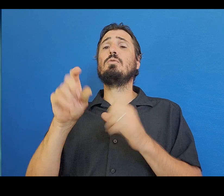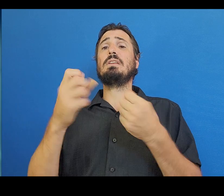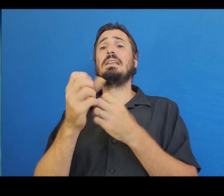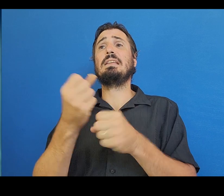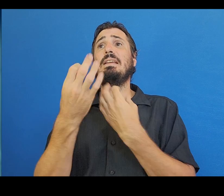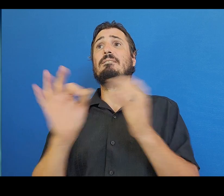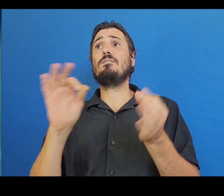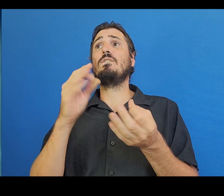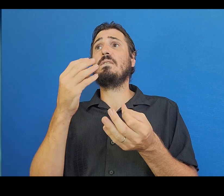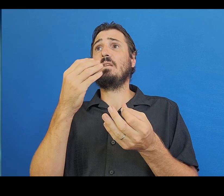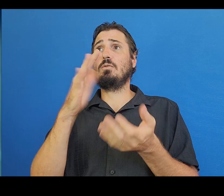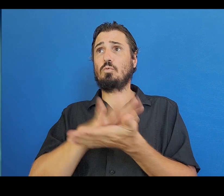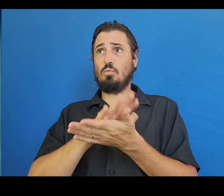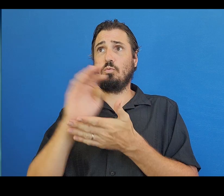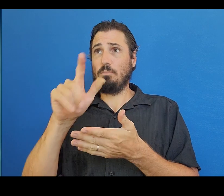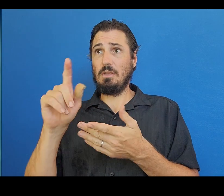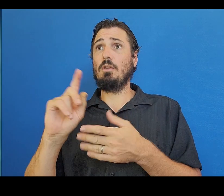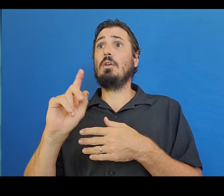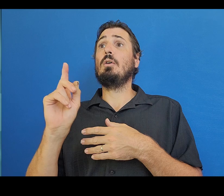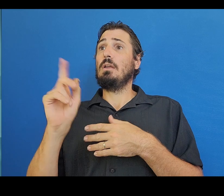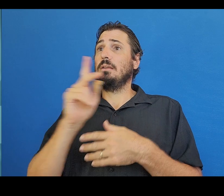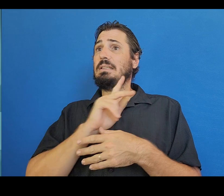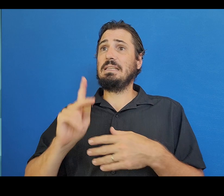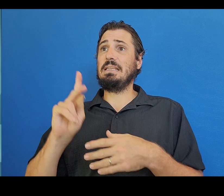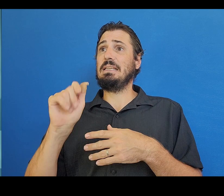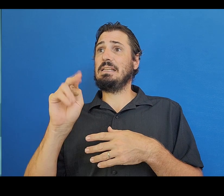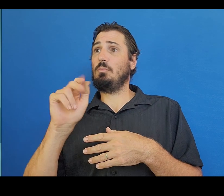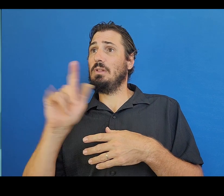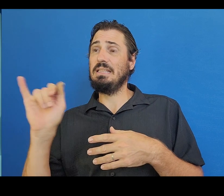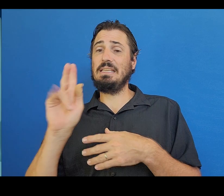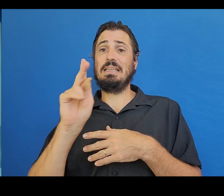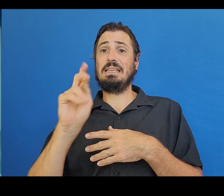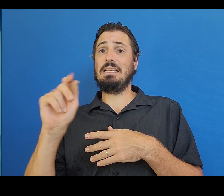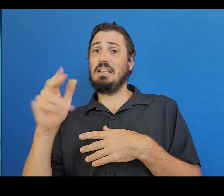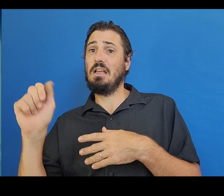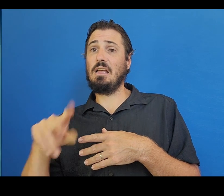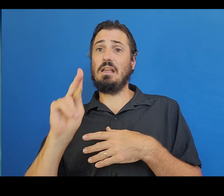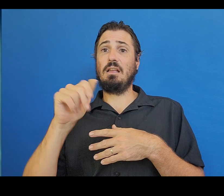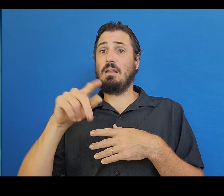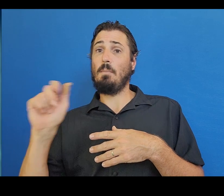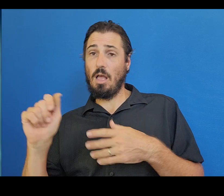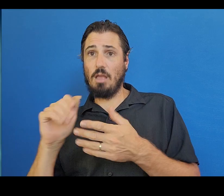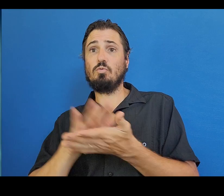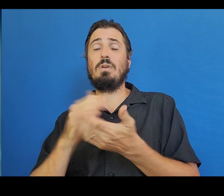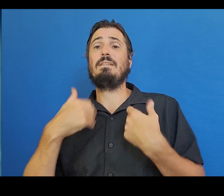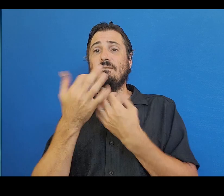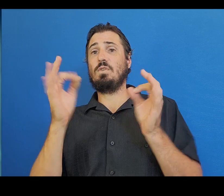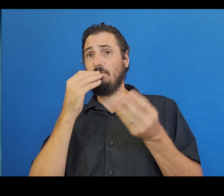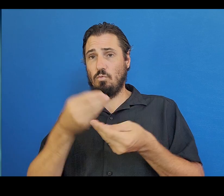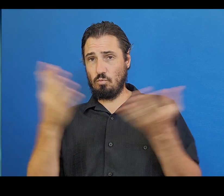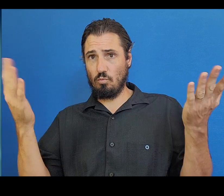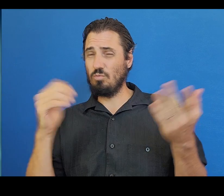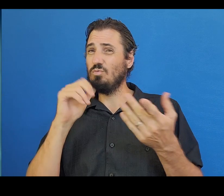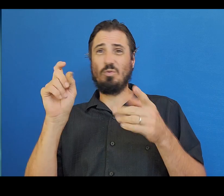Kapaa Elementary, King Kaumali'i Elementary, and Kekaha Elementary. All children can go. They do not need to be enrolled at the participating school to